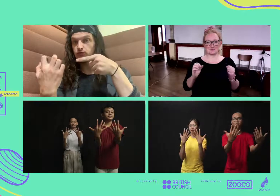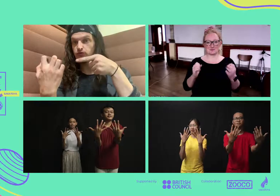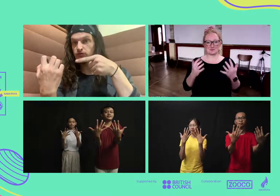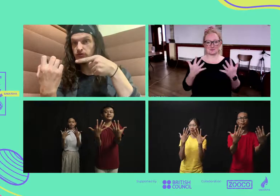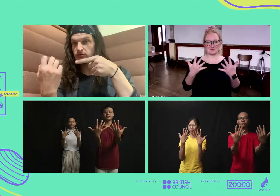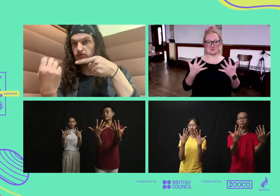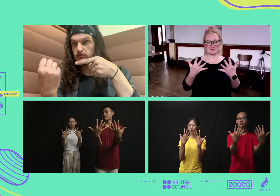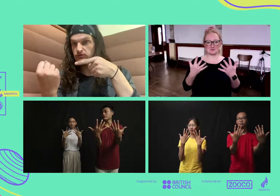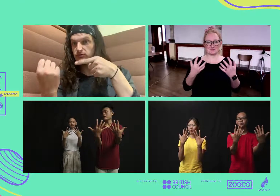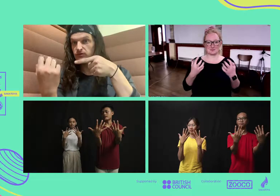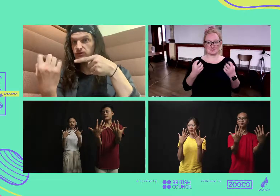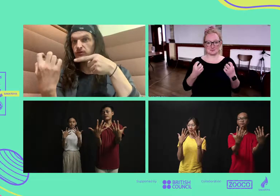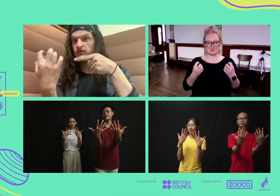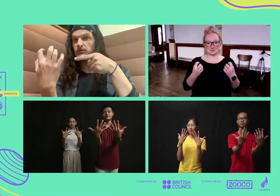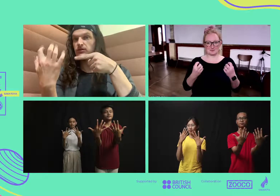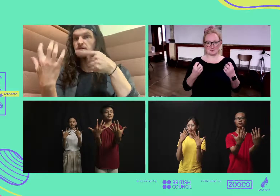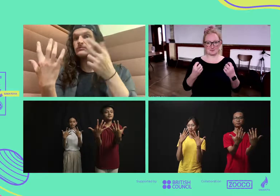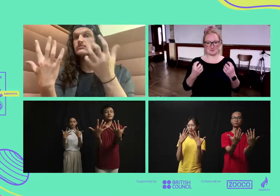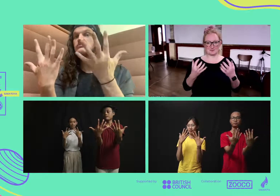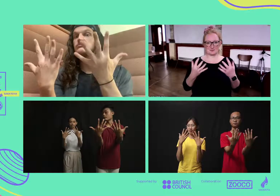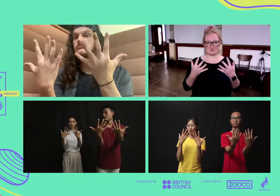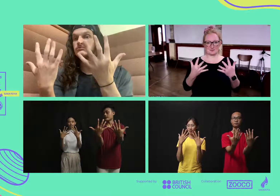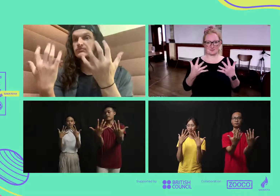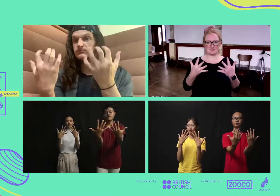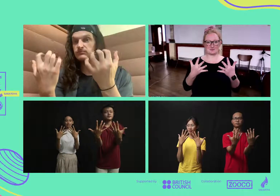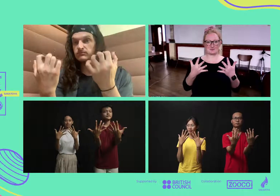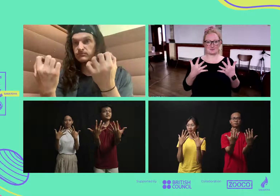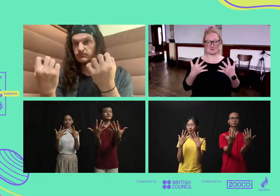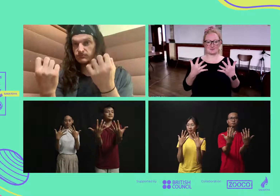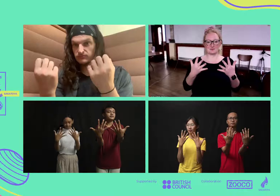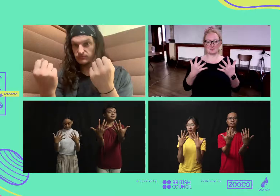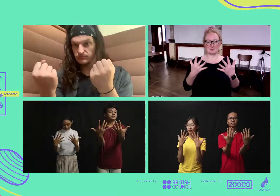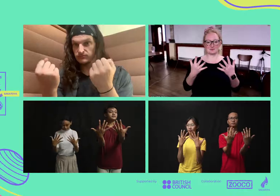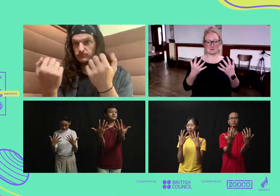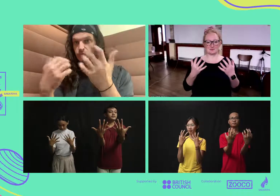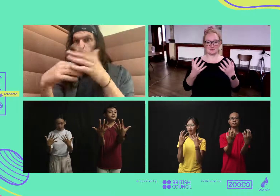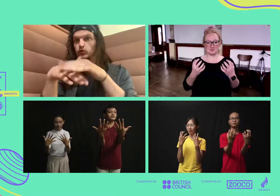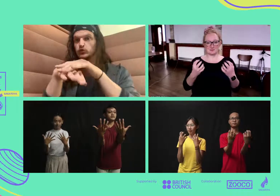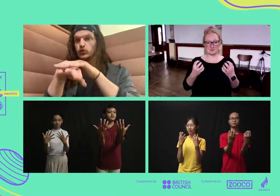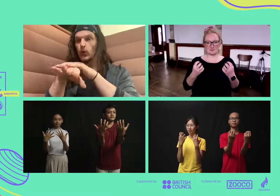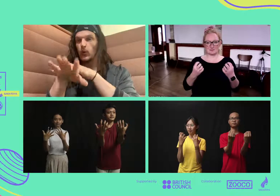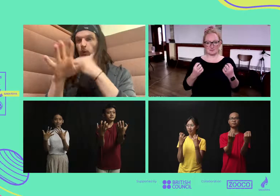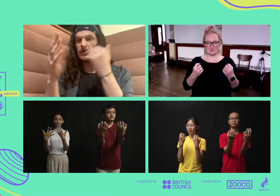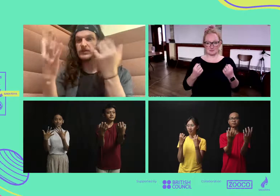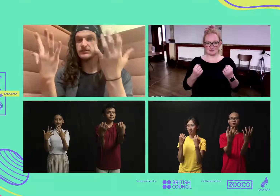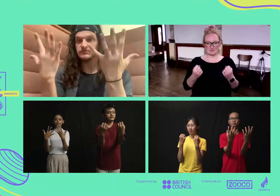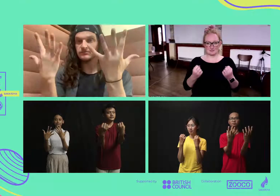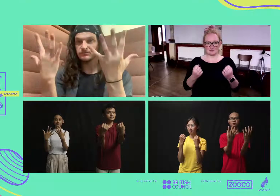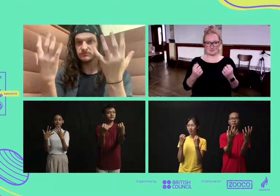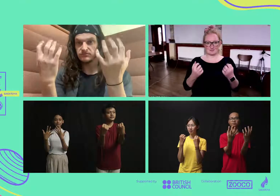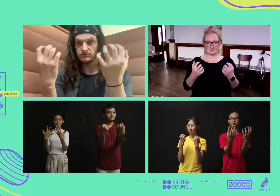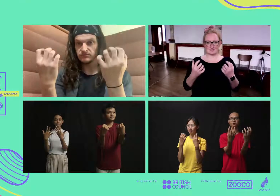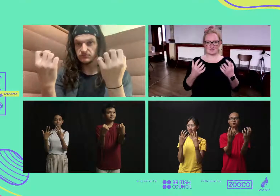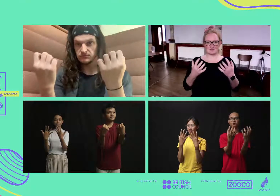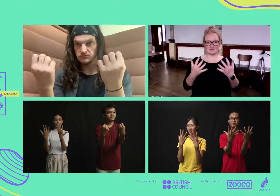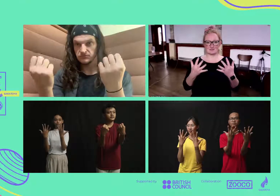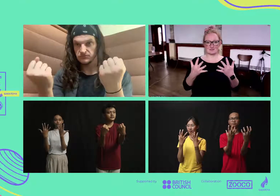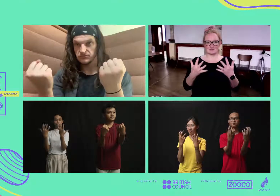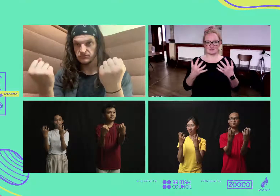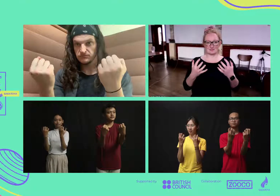And so we're going to do this movement that I'm showing you now, contracting and expanding movement, in and